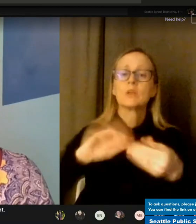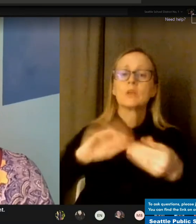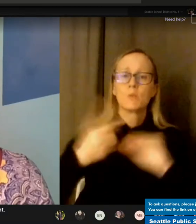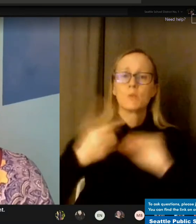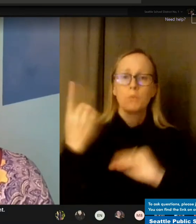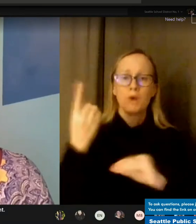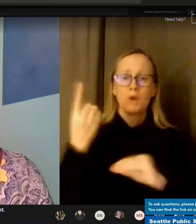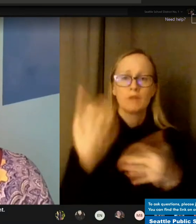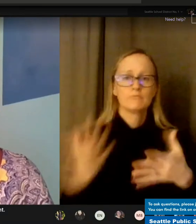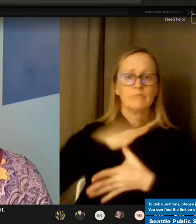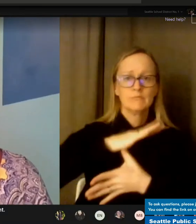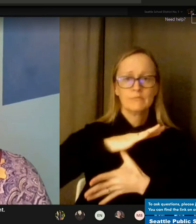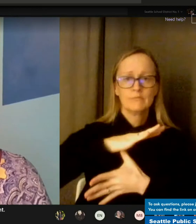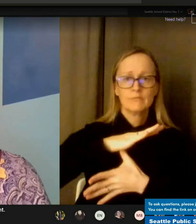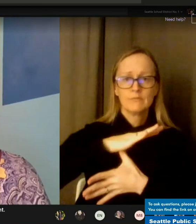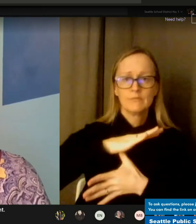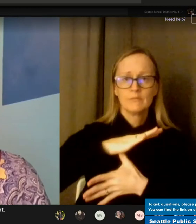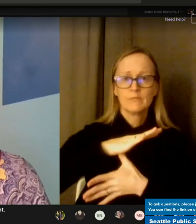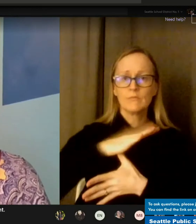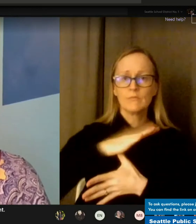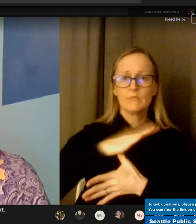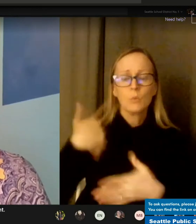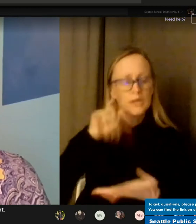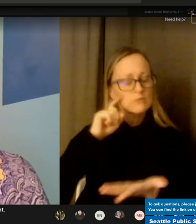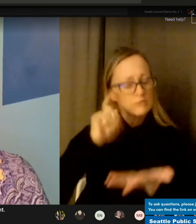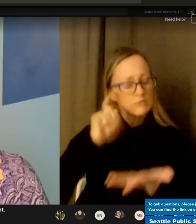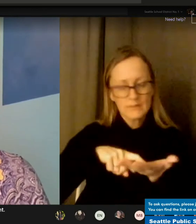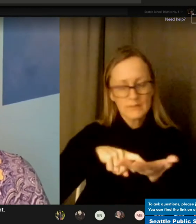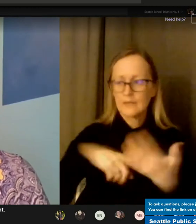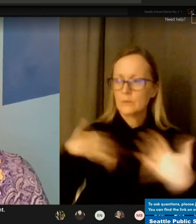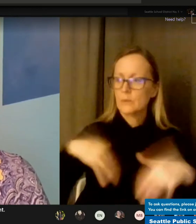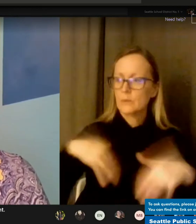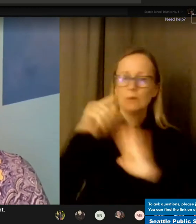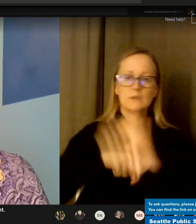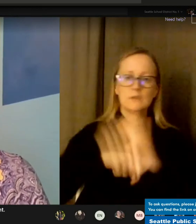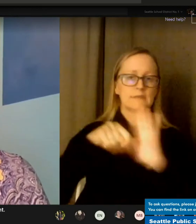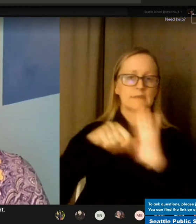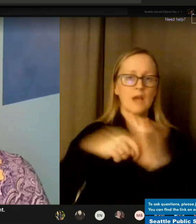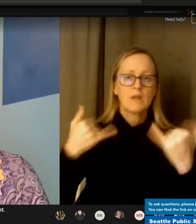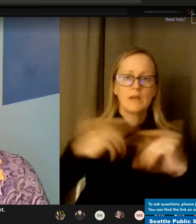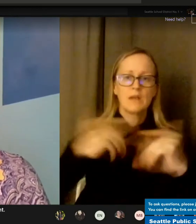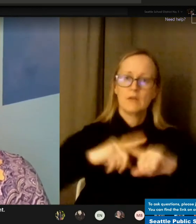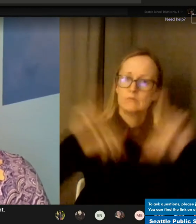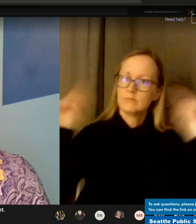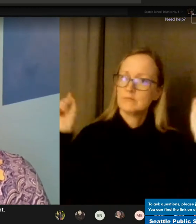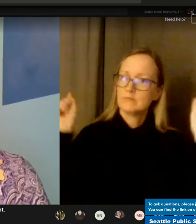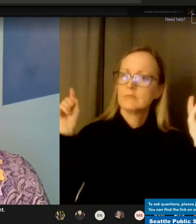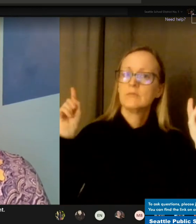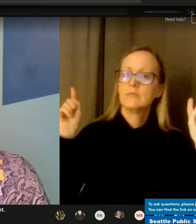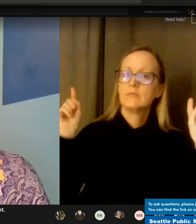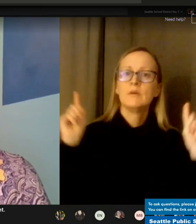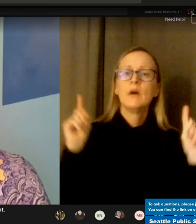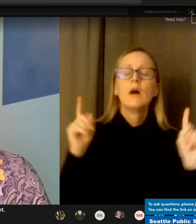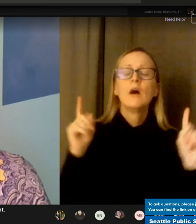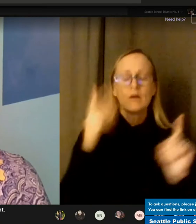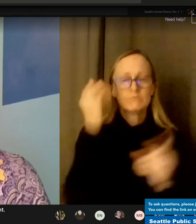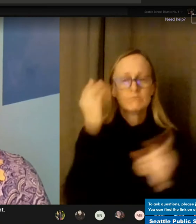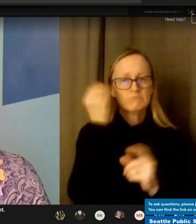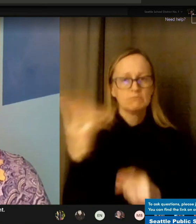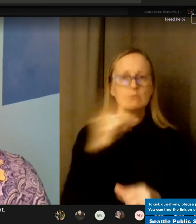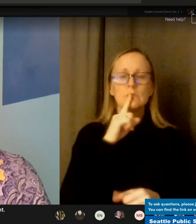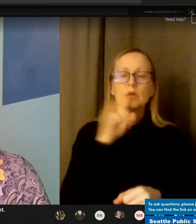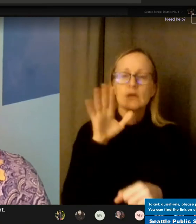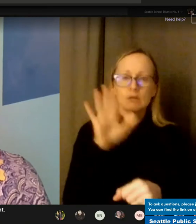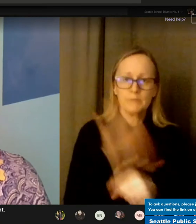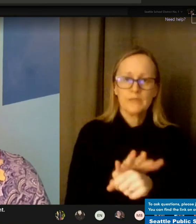We recognize that these are different times and want to assure you that our commitment to student growth is at the center of